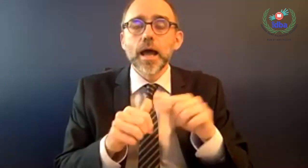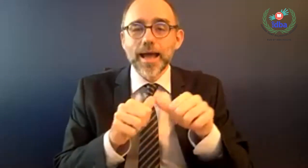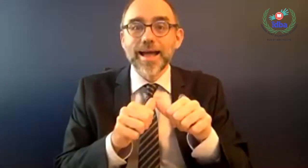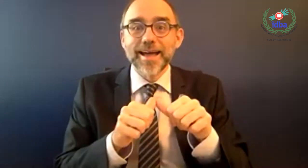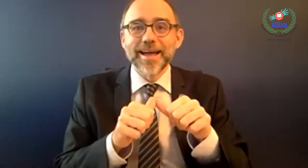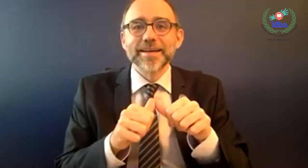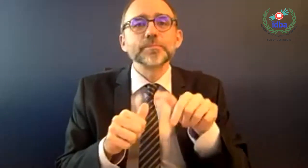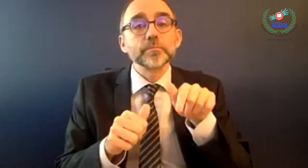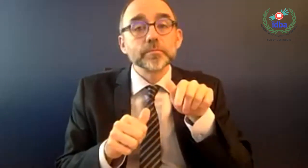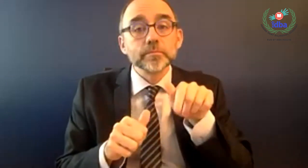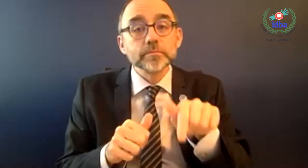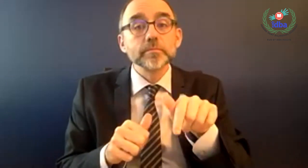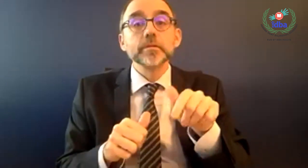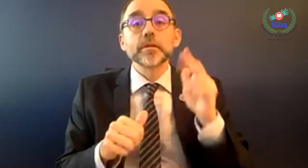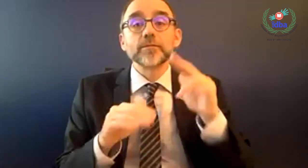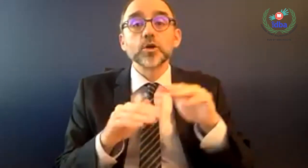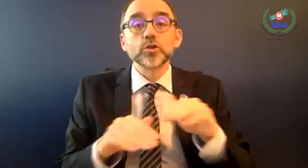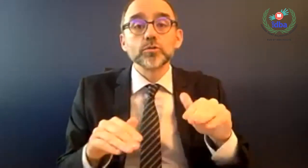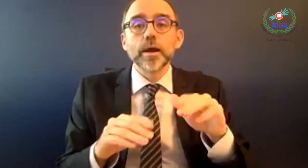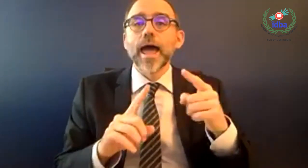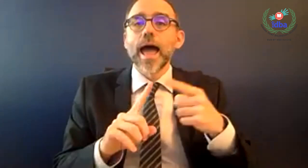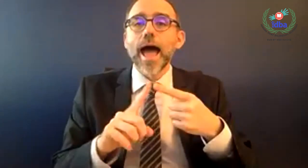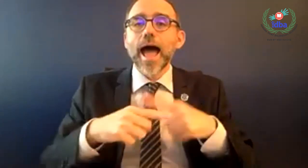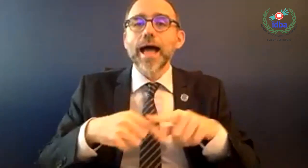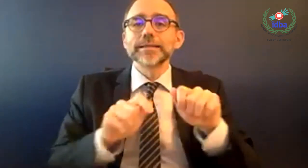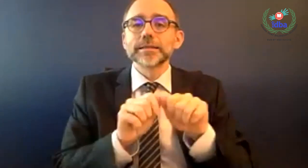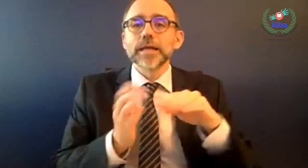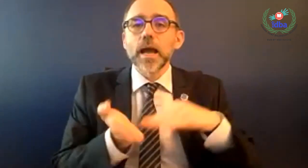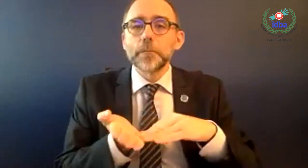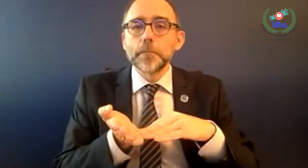and the introduction happened, after that we talked about